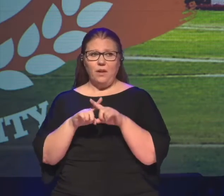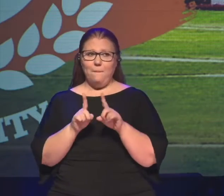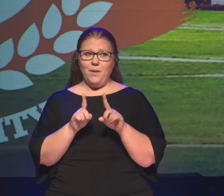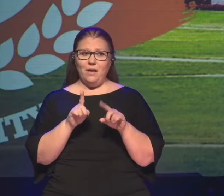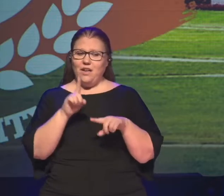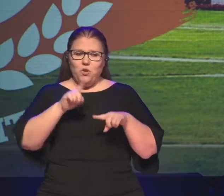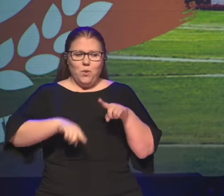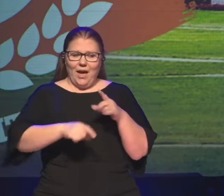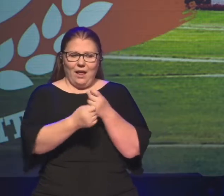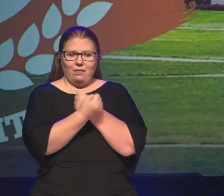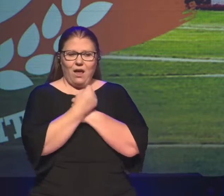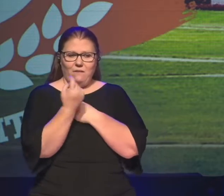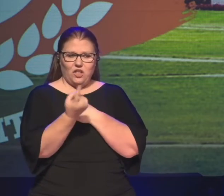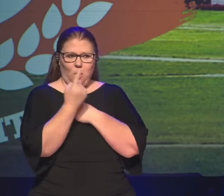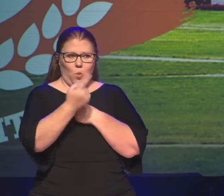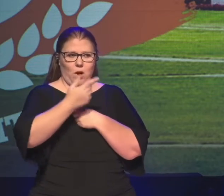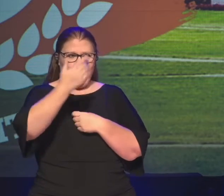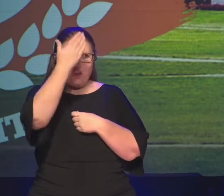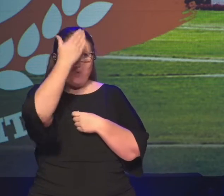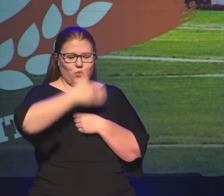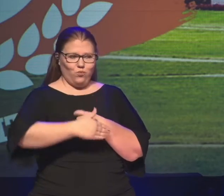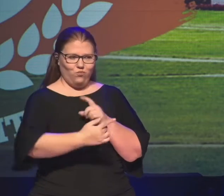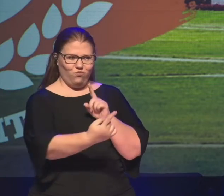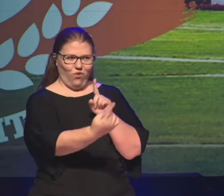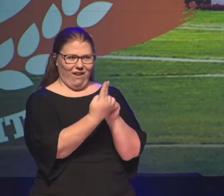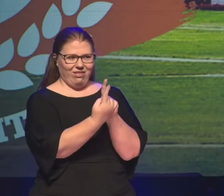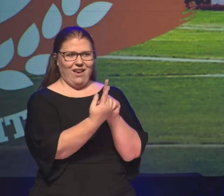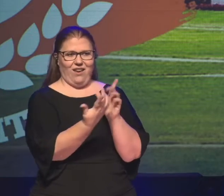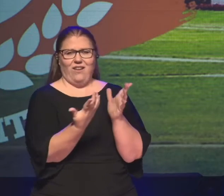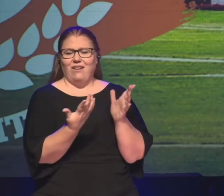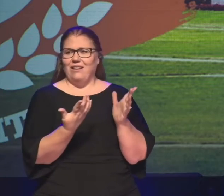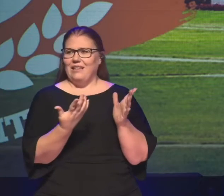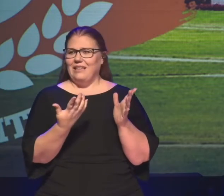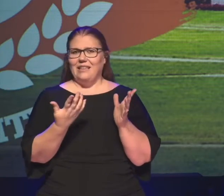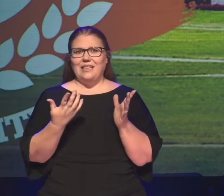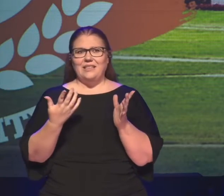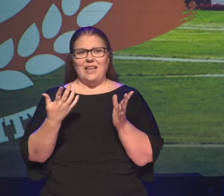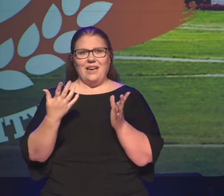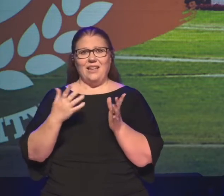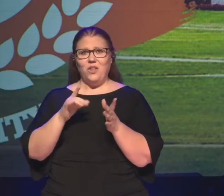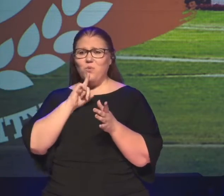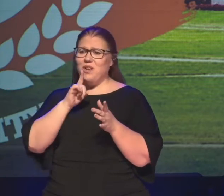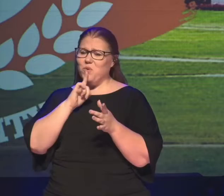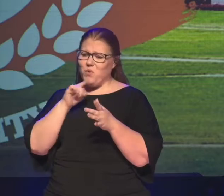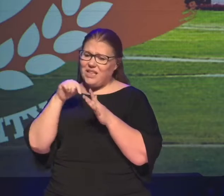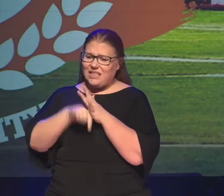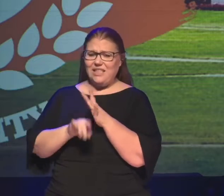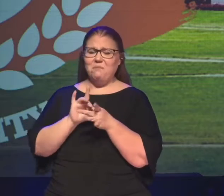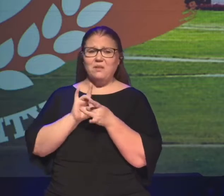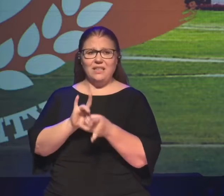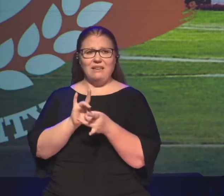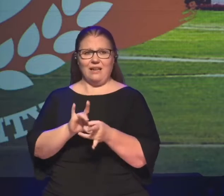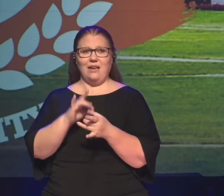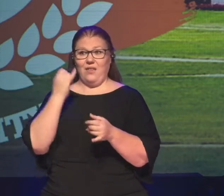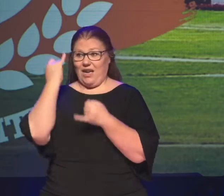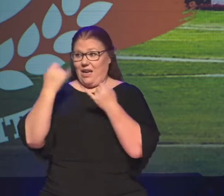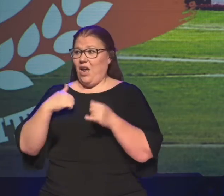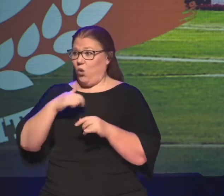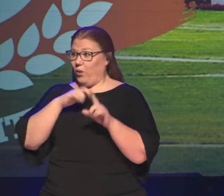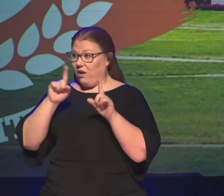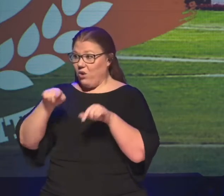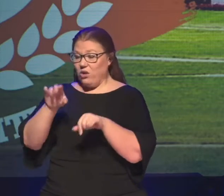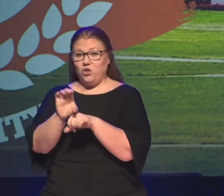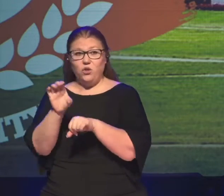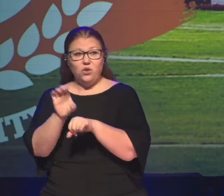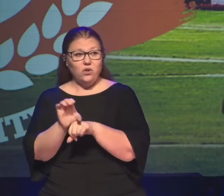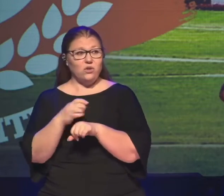can't love someone who's right in front of you? Like, these things are deeply interconnected. And this idea that we could go to